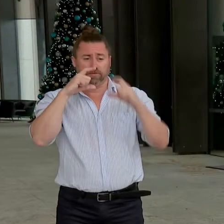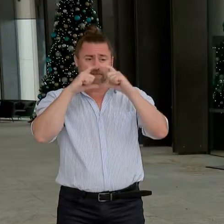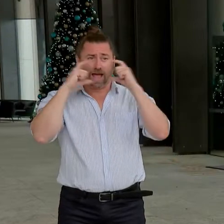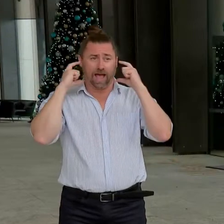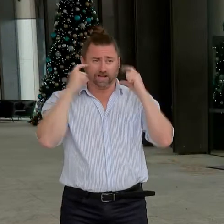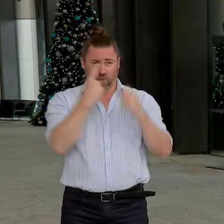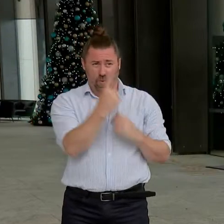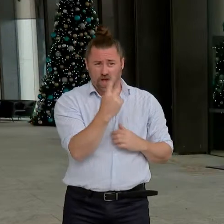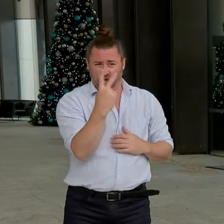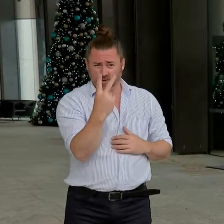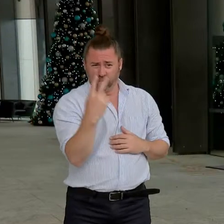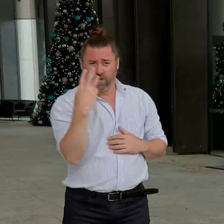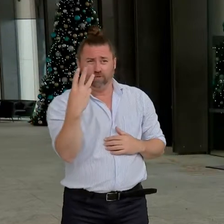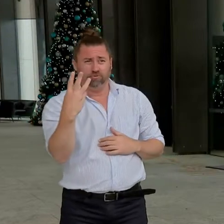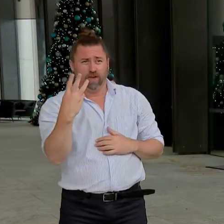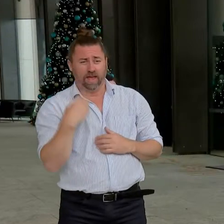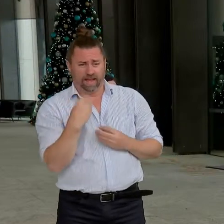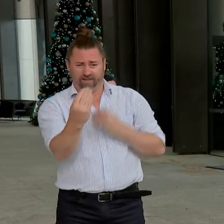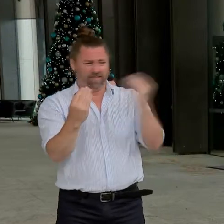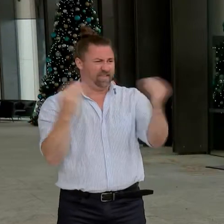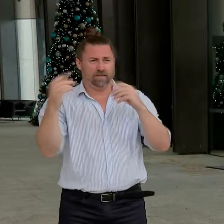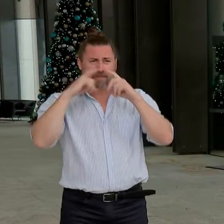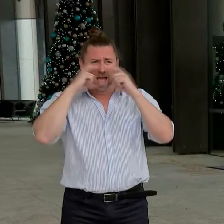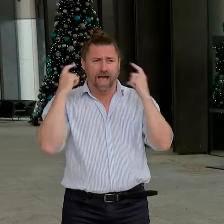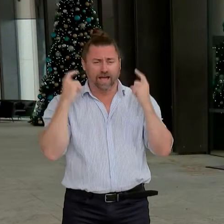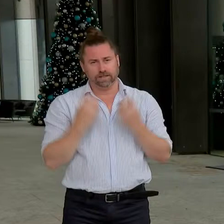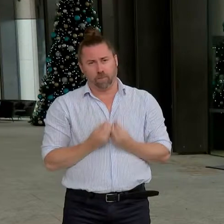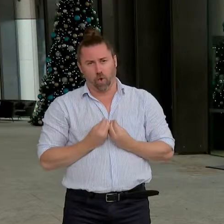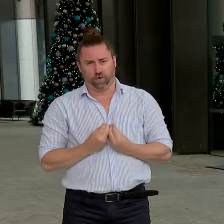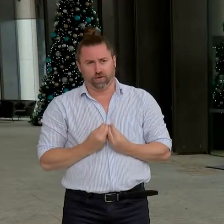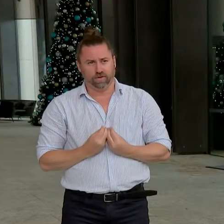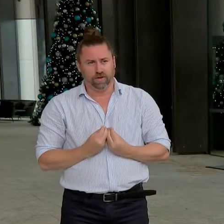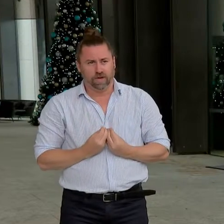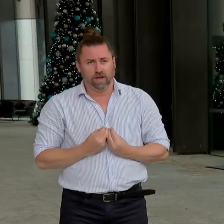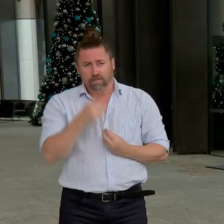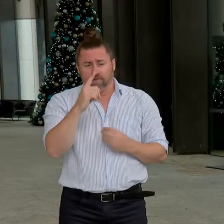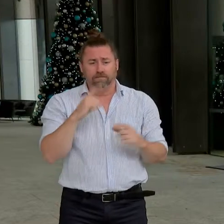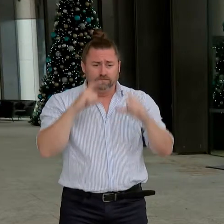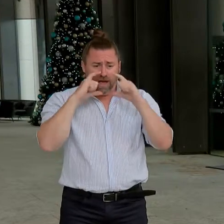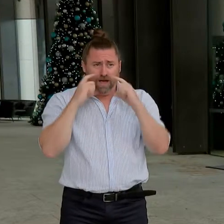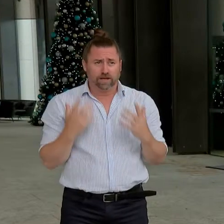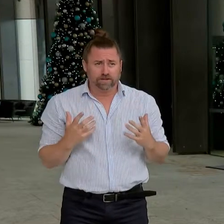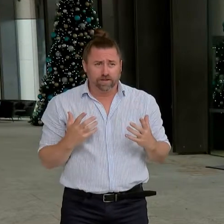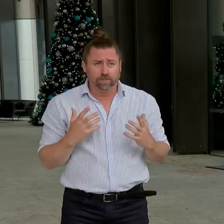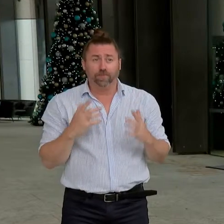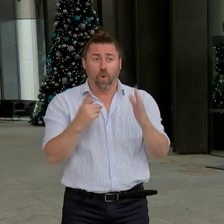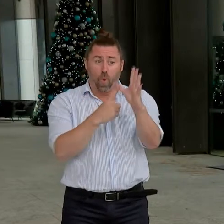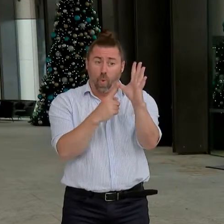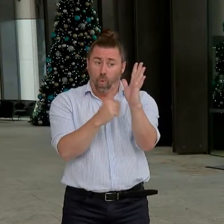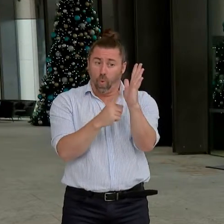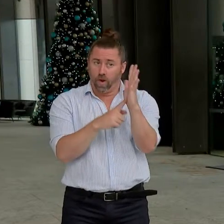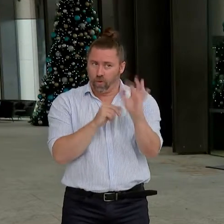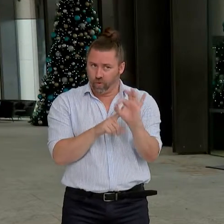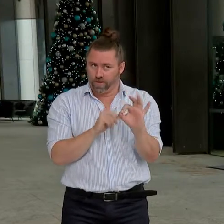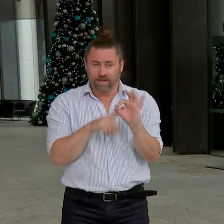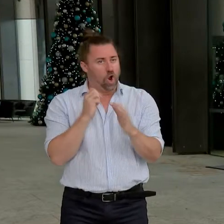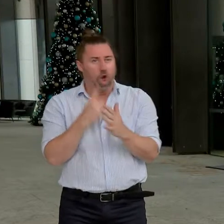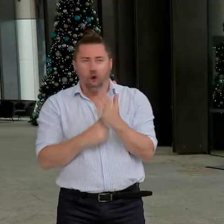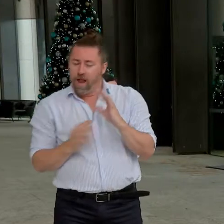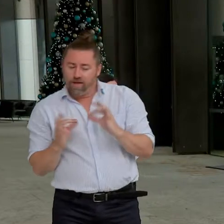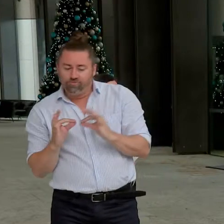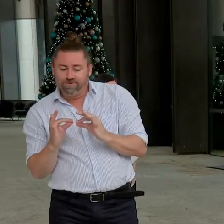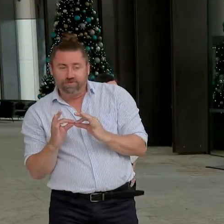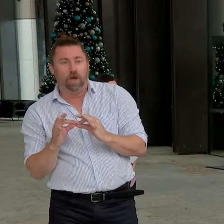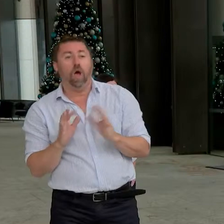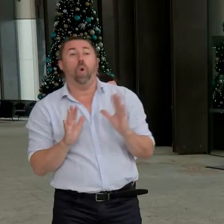the message is still there for our community. Wearing masks when you need to, right across Queensland, so this just doesn't apply to one part of the state, it